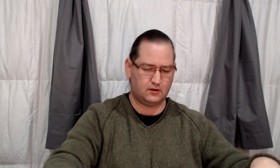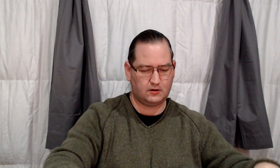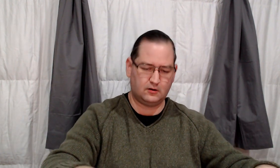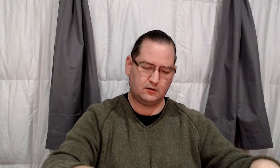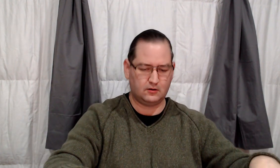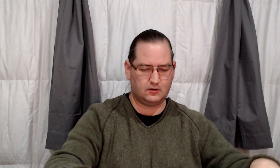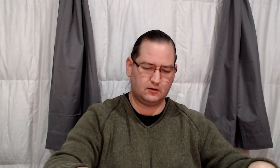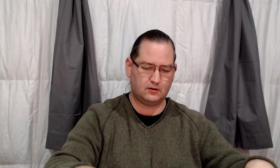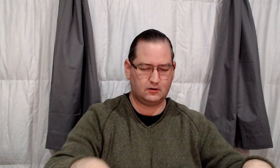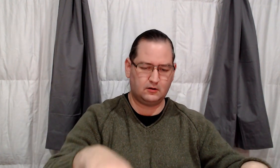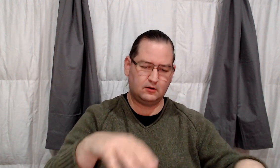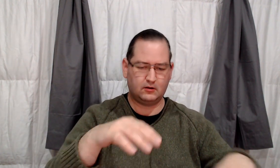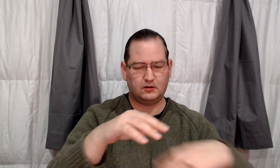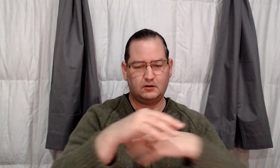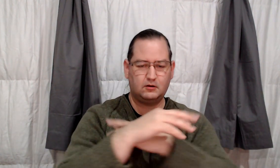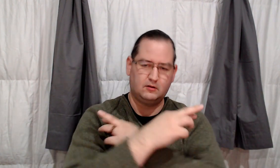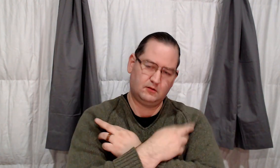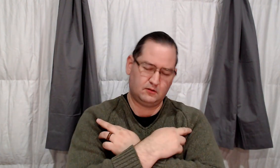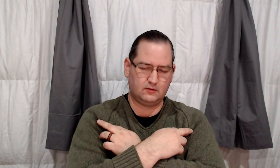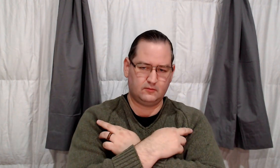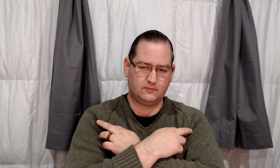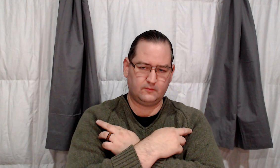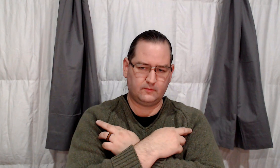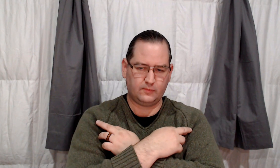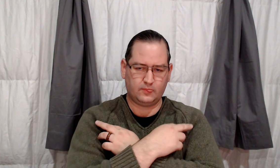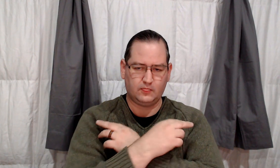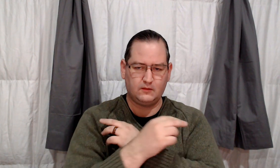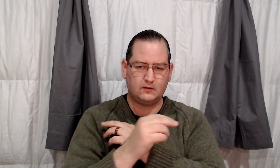Because with the eyes closed, you can continue to relax now.